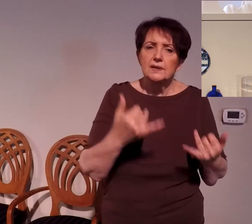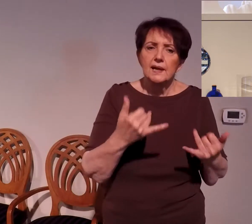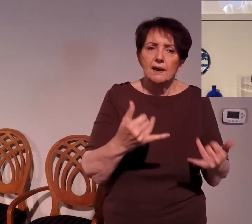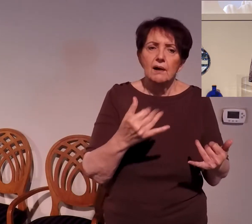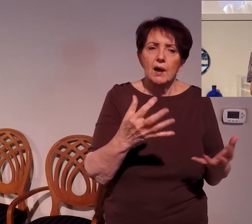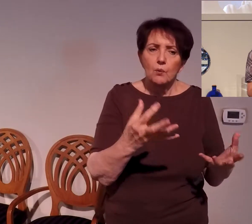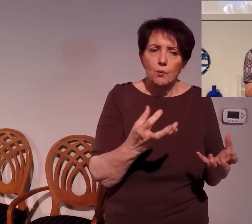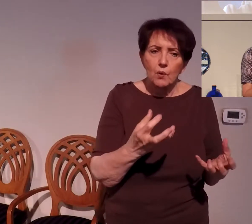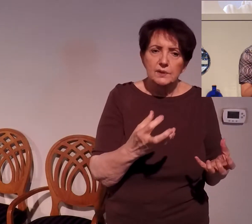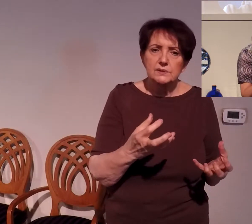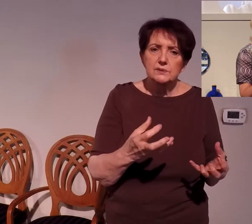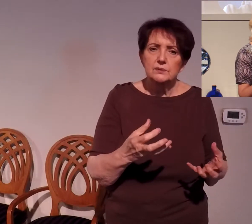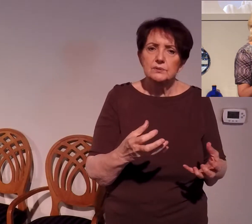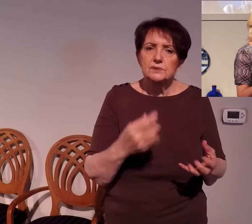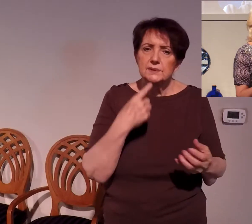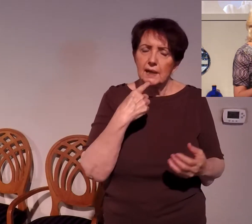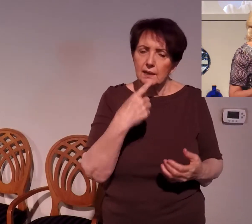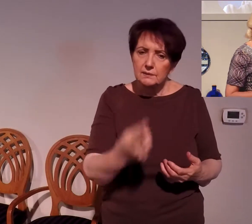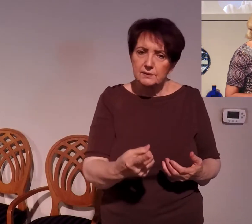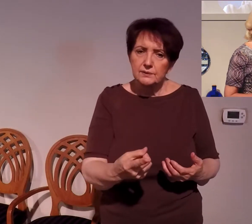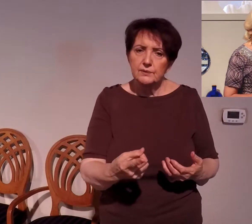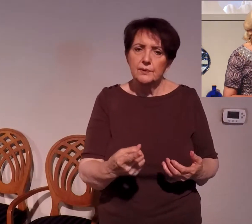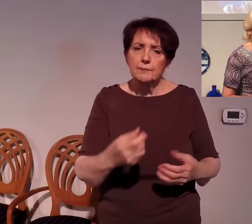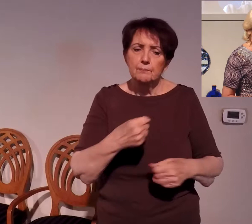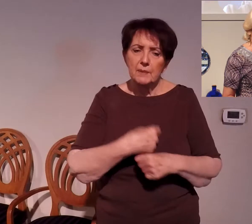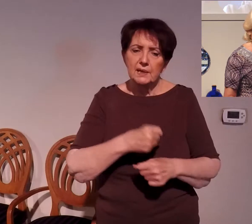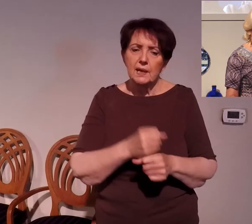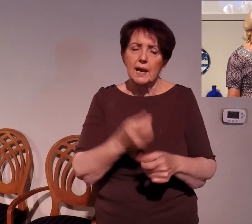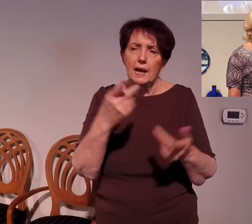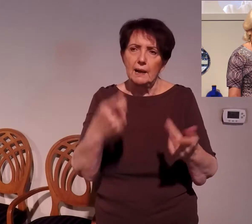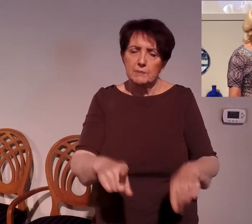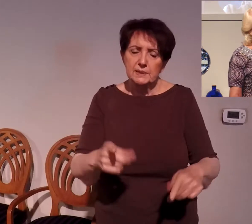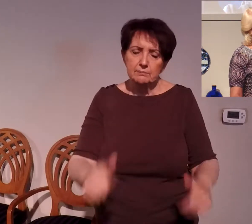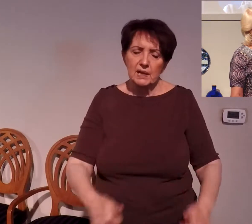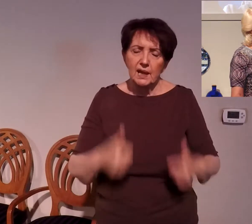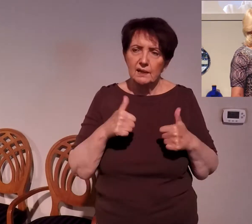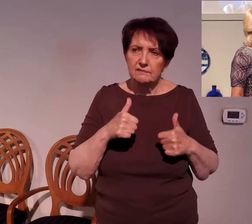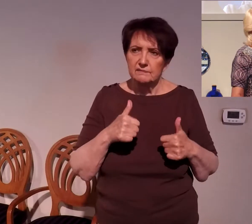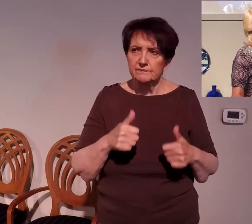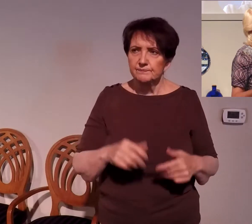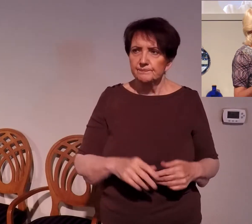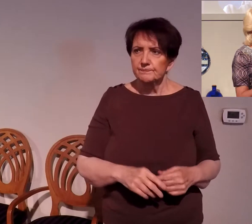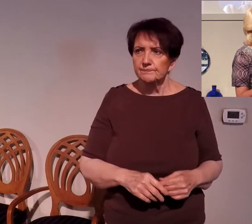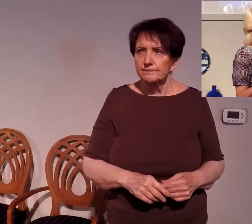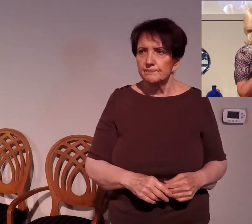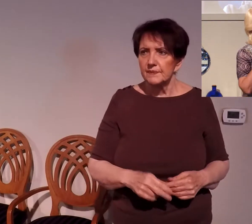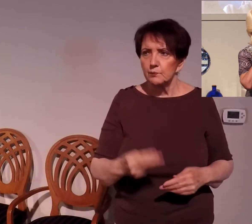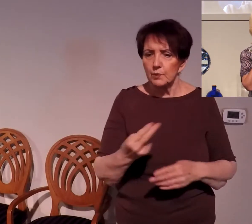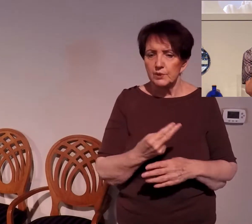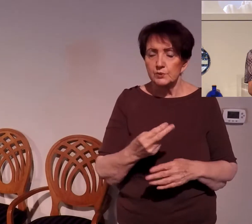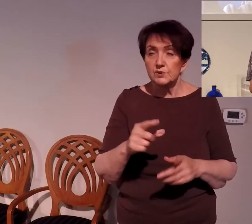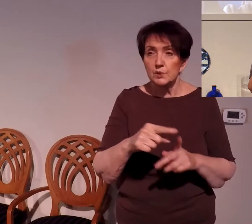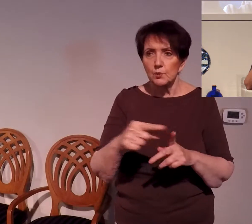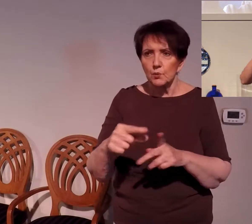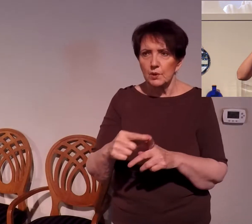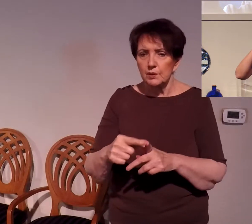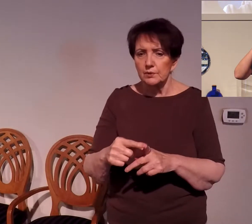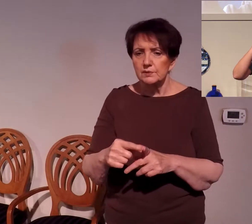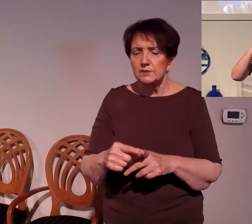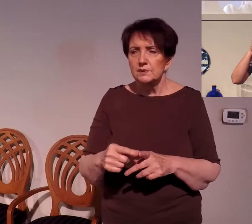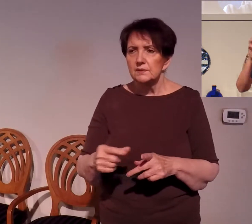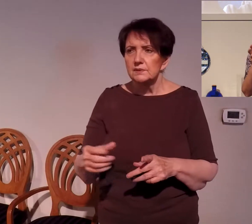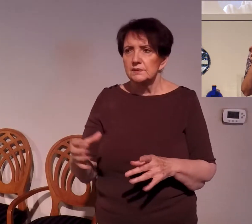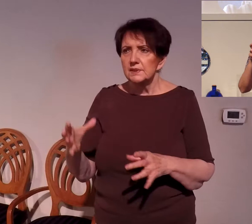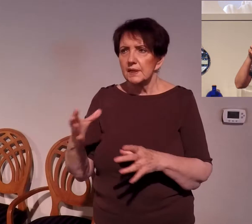seeking to narrate it into being in my life. And we use the words to capture